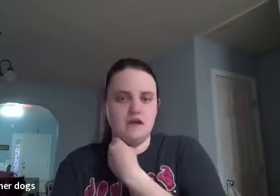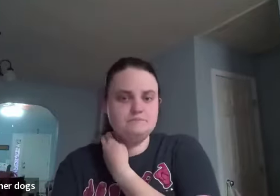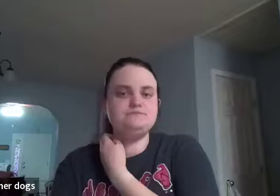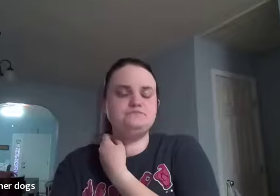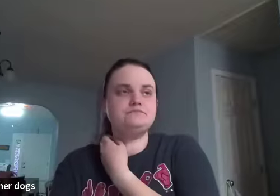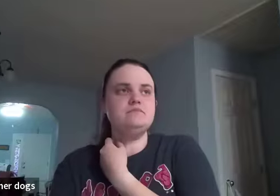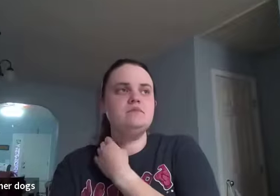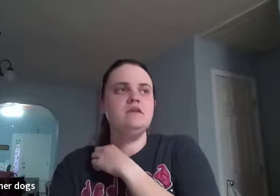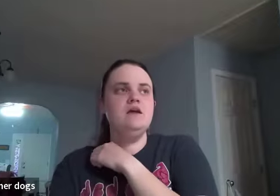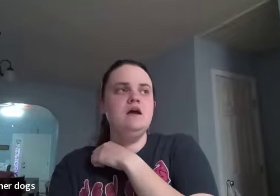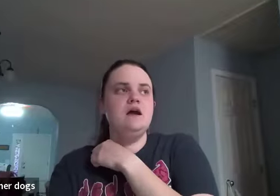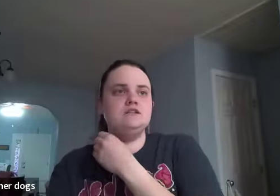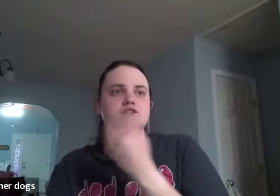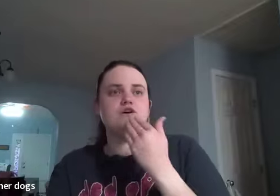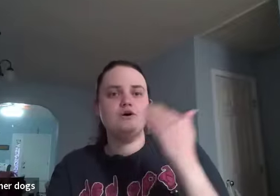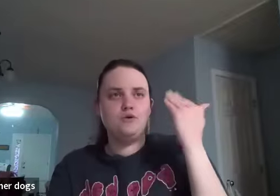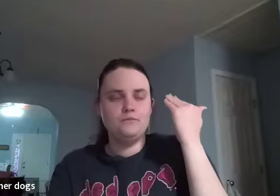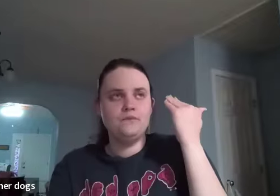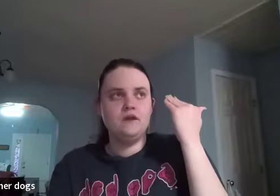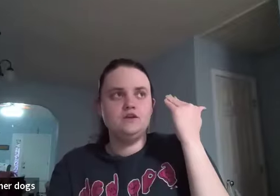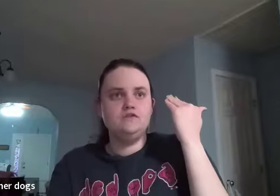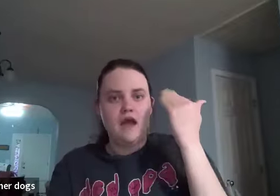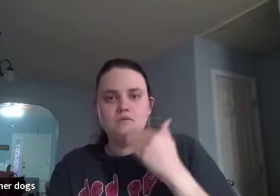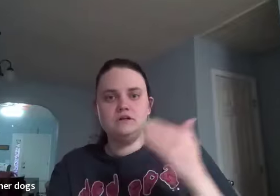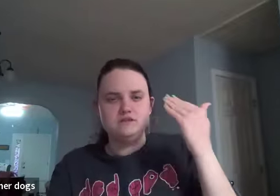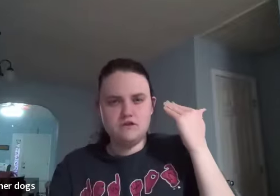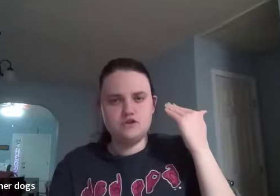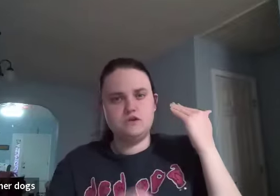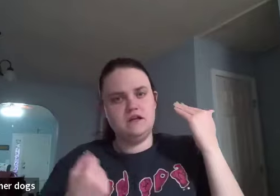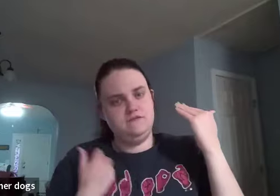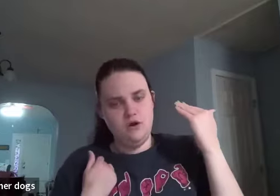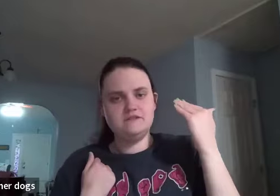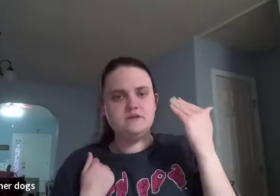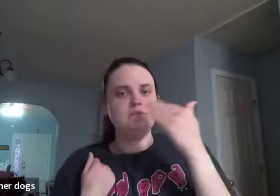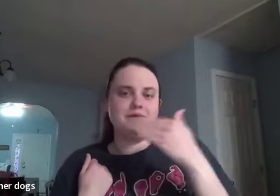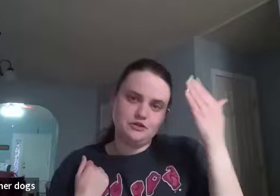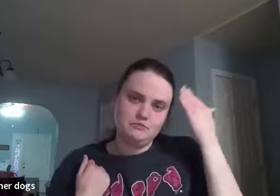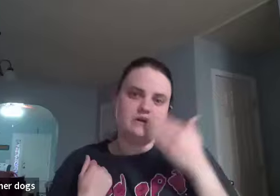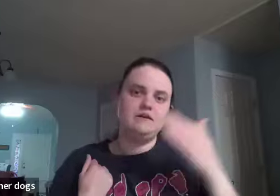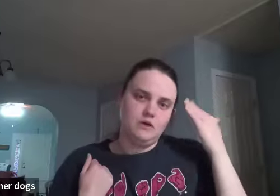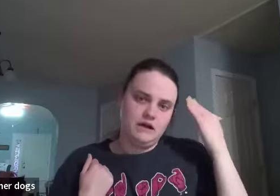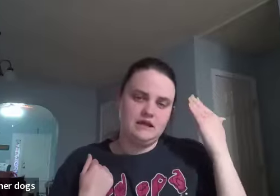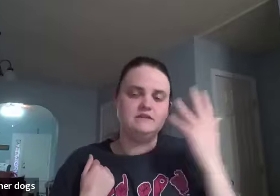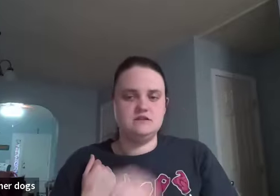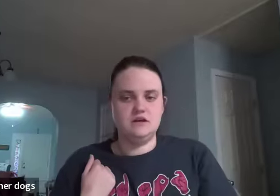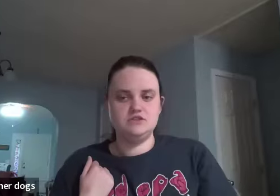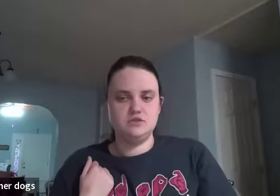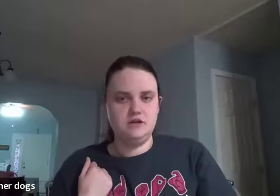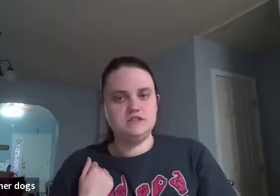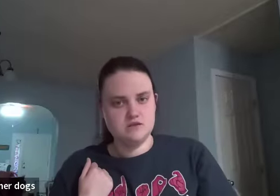Okay. And so that one's one of those where, like, if you have something in your backpack, good morning, one hand sort of deal does